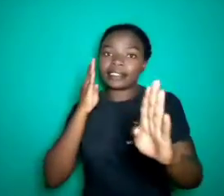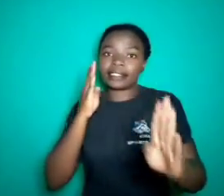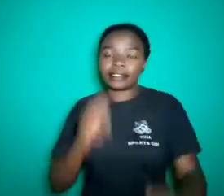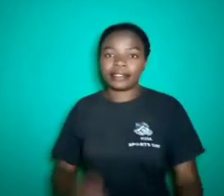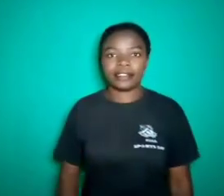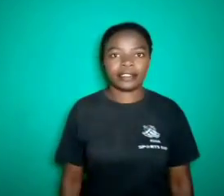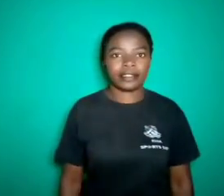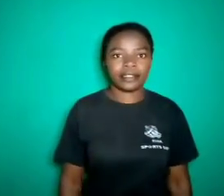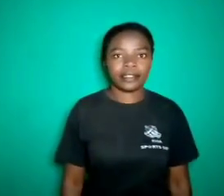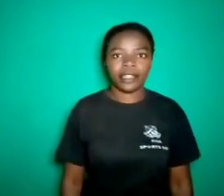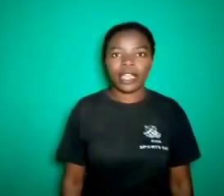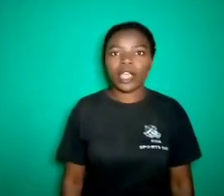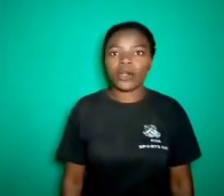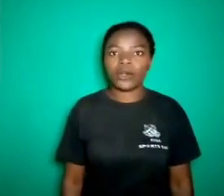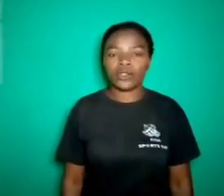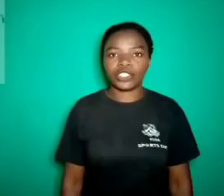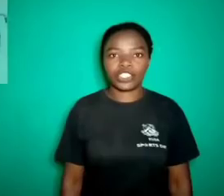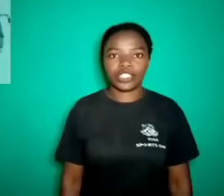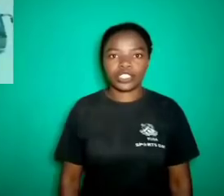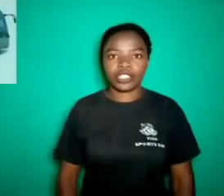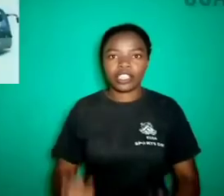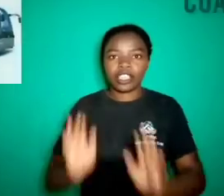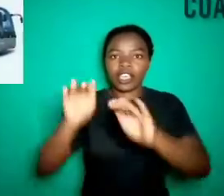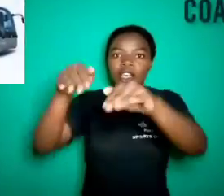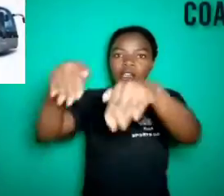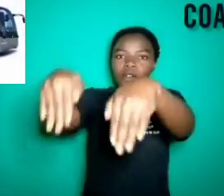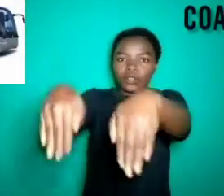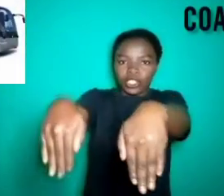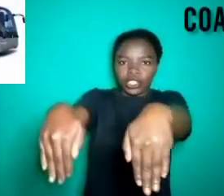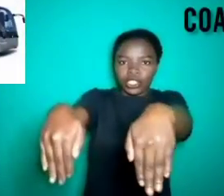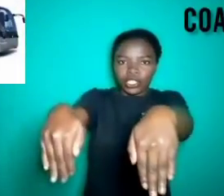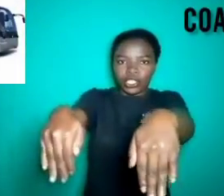Bus. Coach, coach,